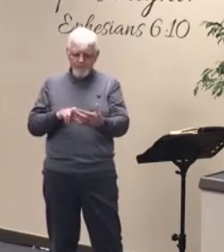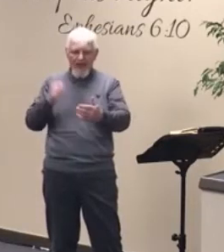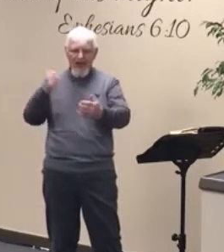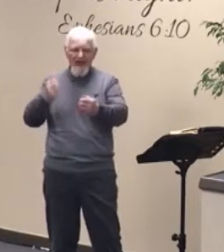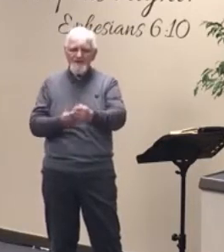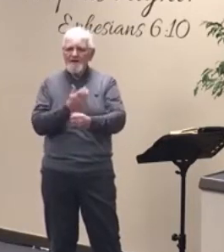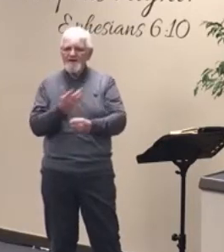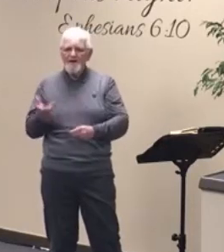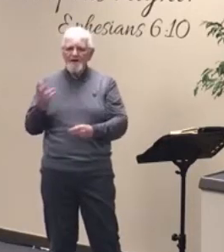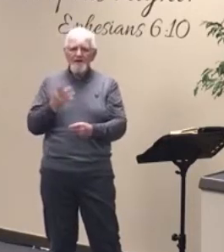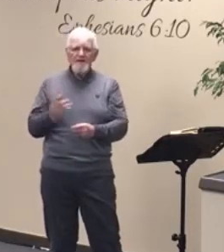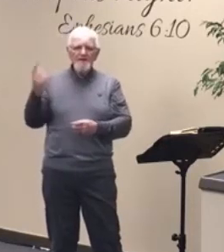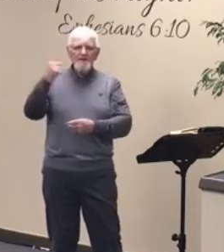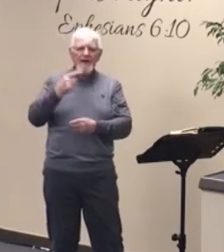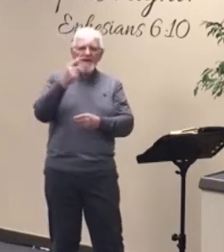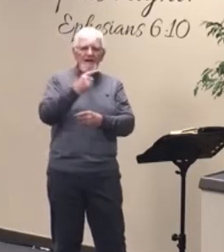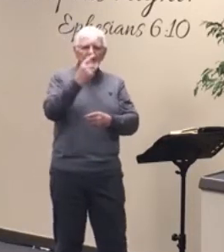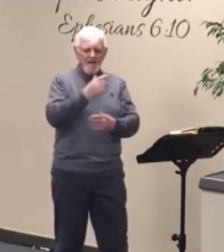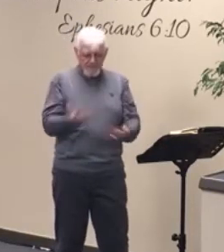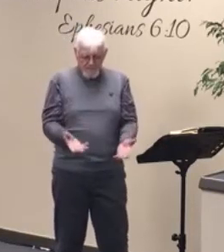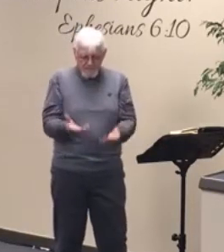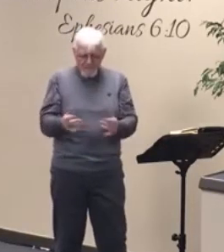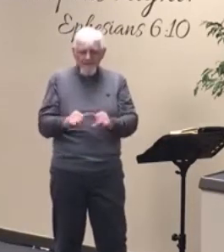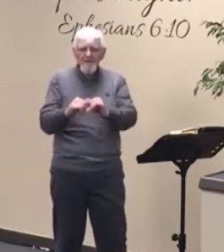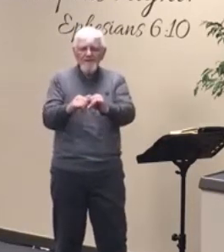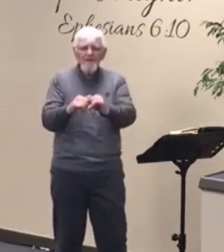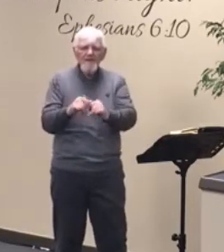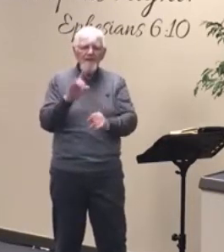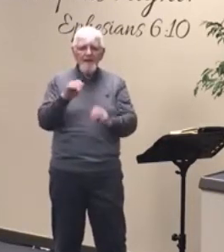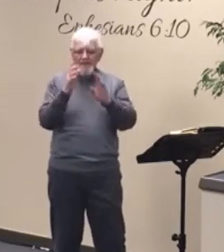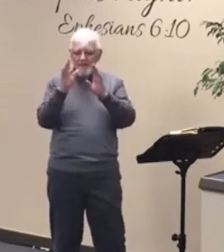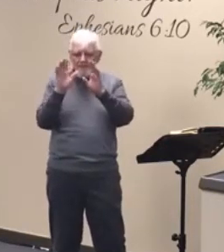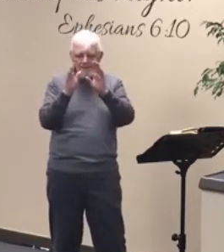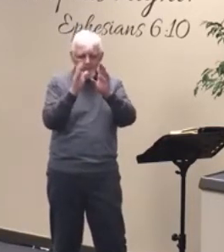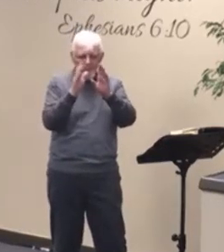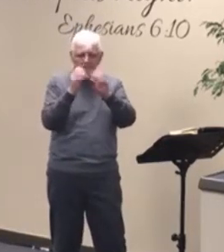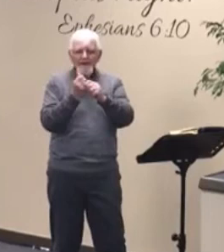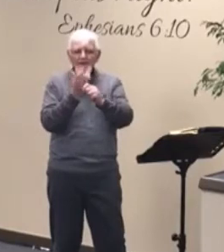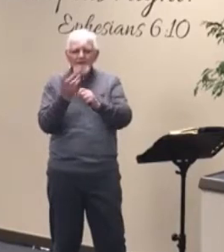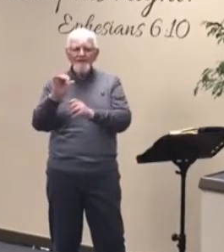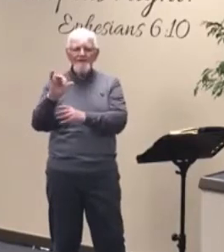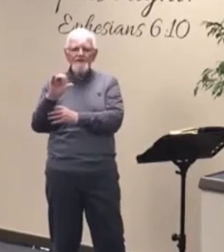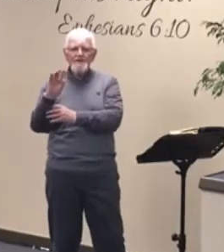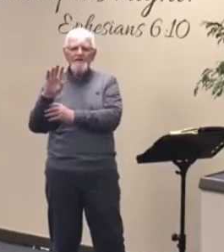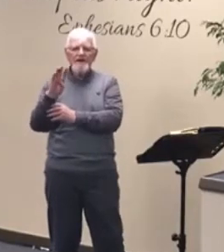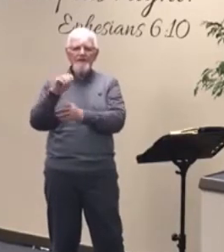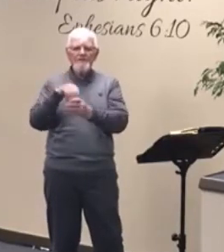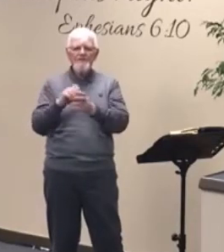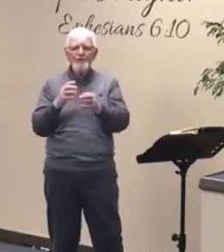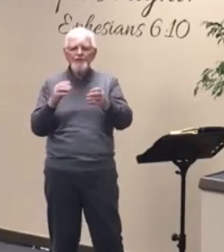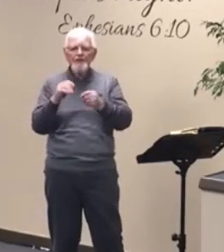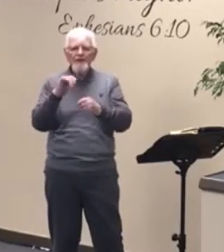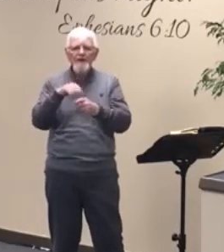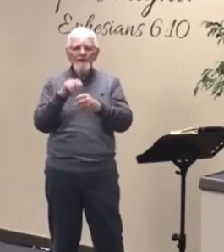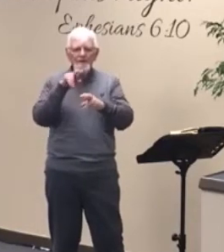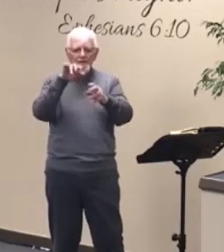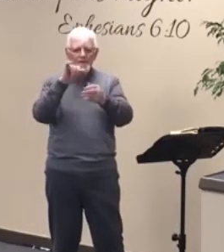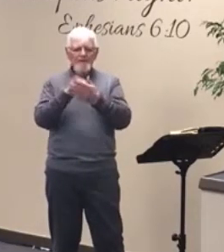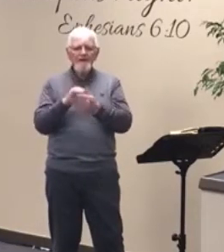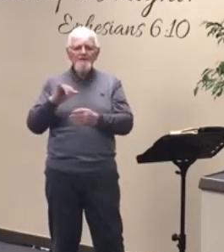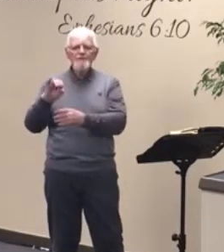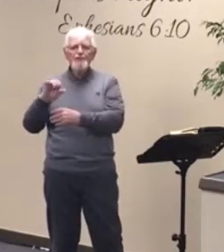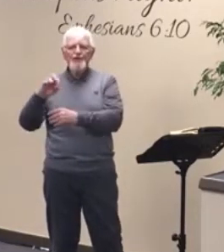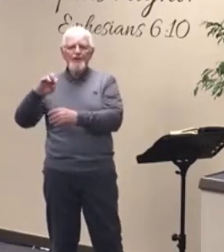days expounding all this. You can't focus on everything. There's Jacob in the story. We've been looking at the life of